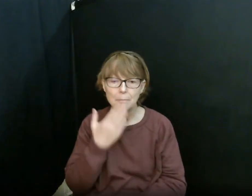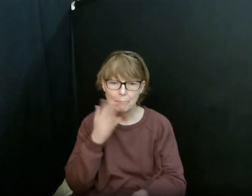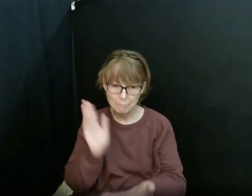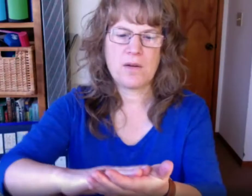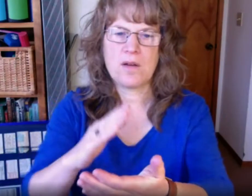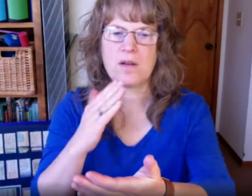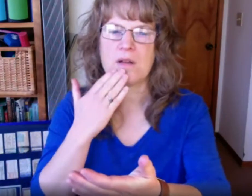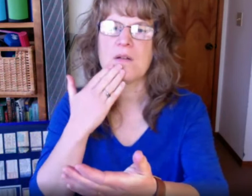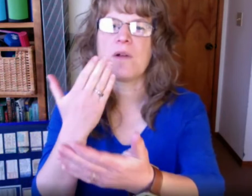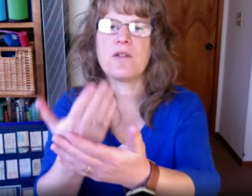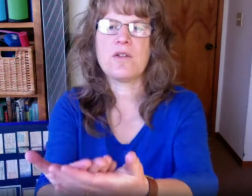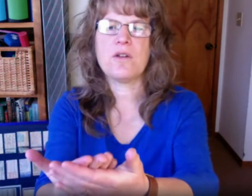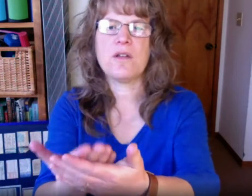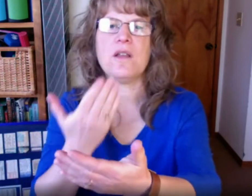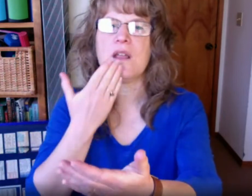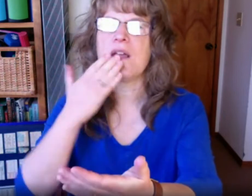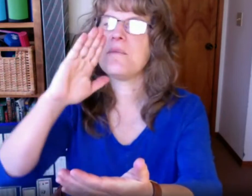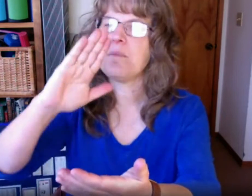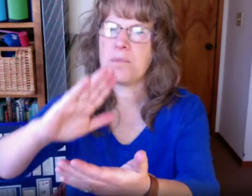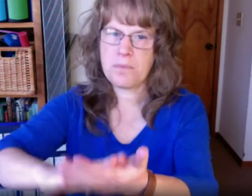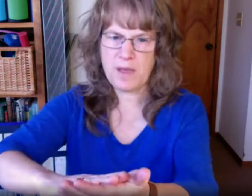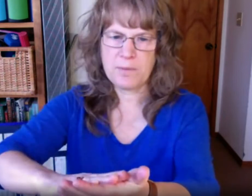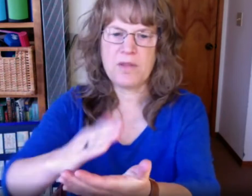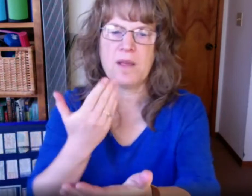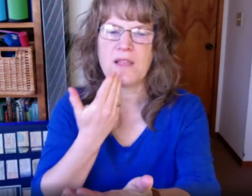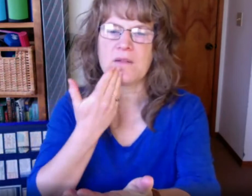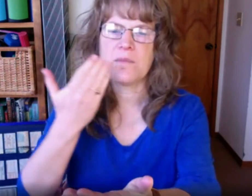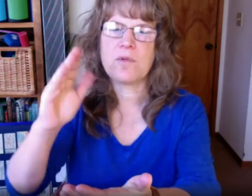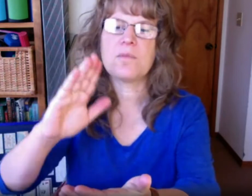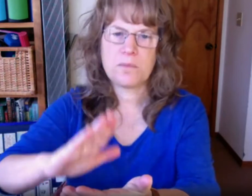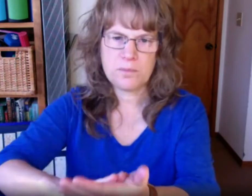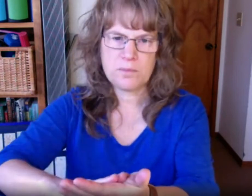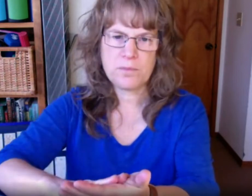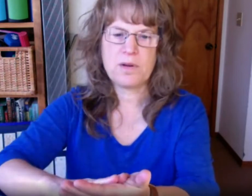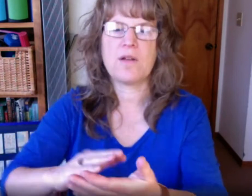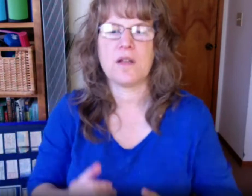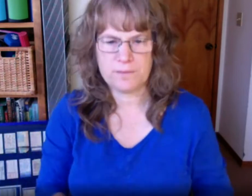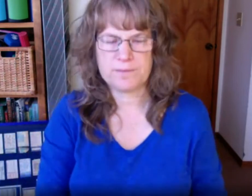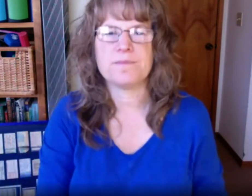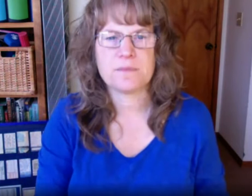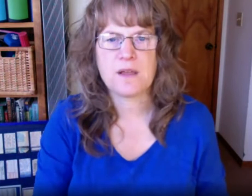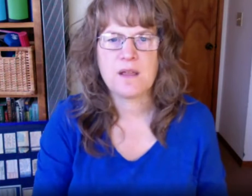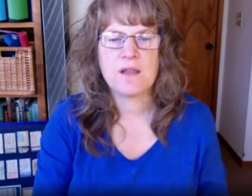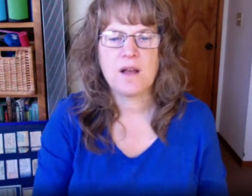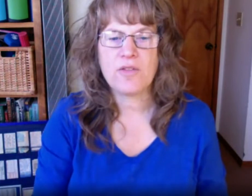bad. Right. Bad. Good and bad, but you make that more pretty. Okay. Mm-hmm. Okay. Otherwise,